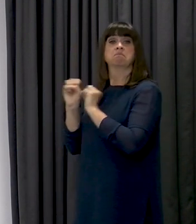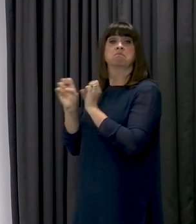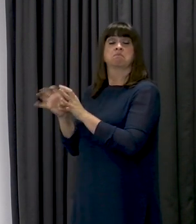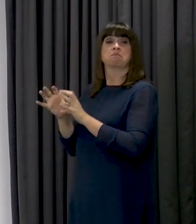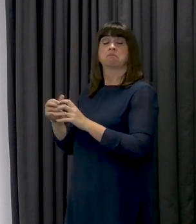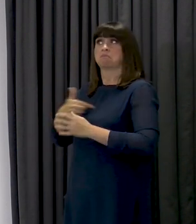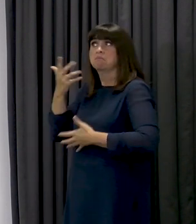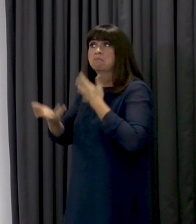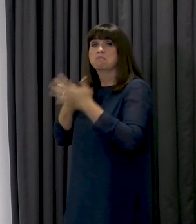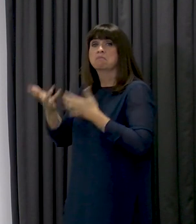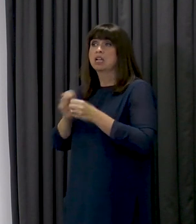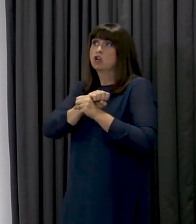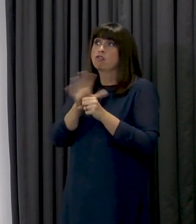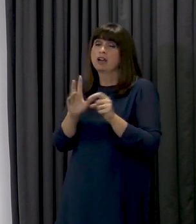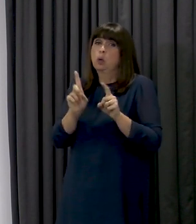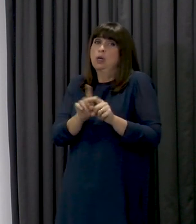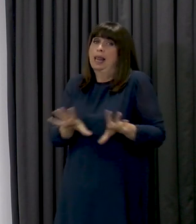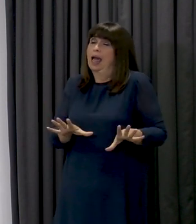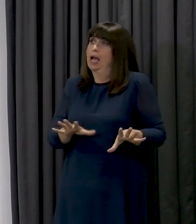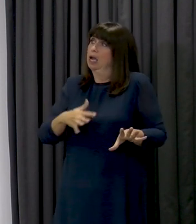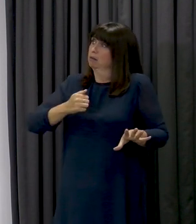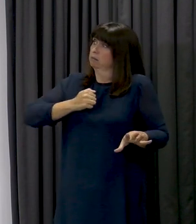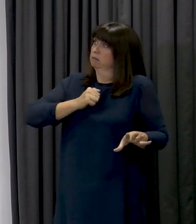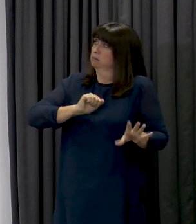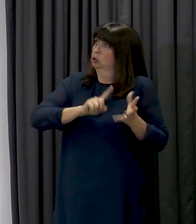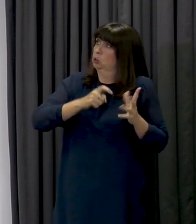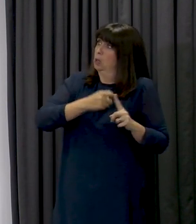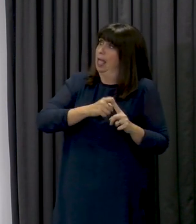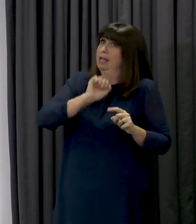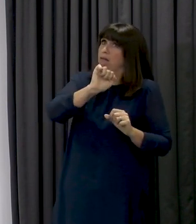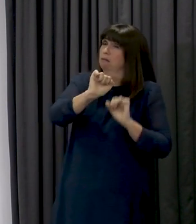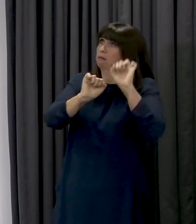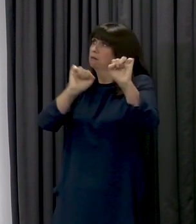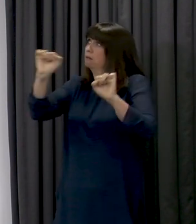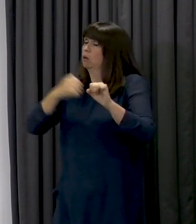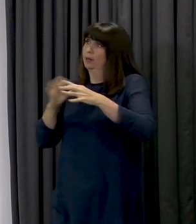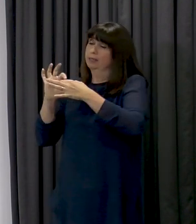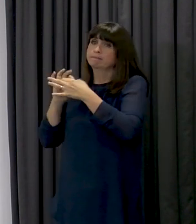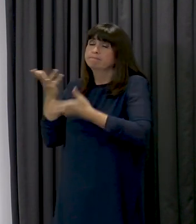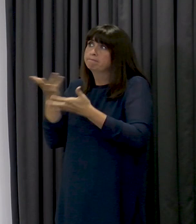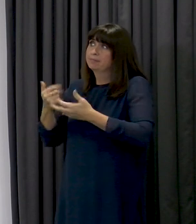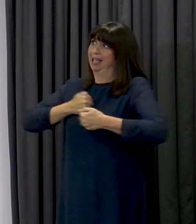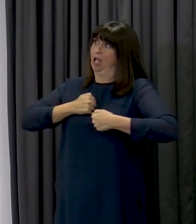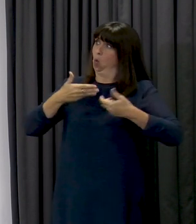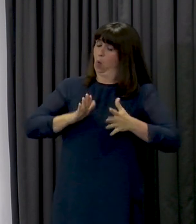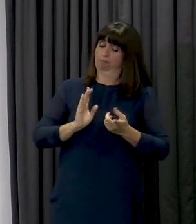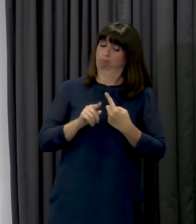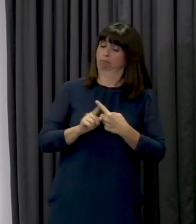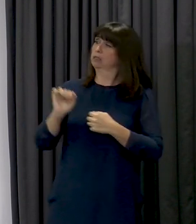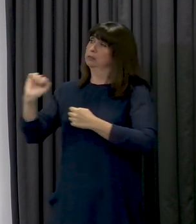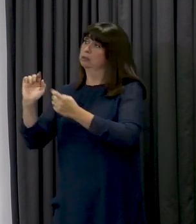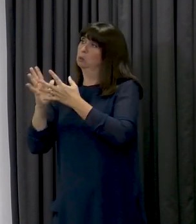the way in which the virus is circulating in different parts of the United Kingdom and how we are all responding to it.